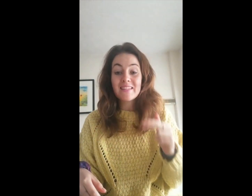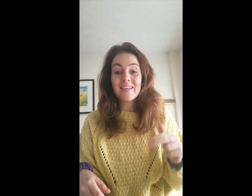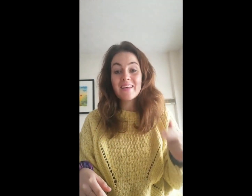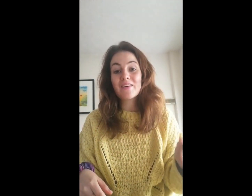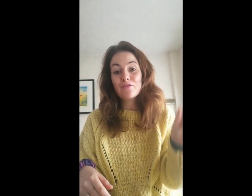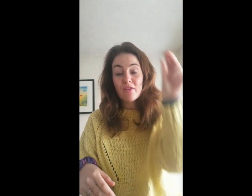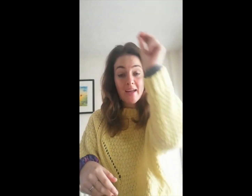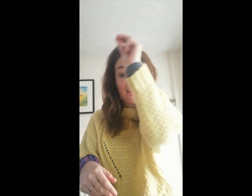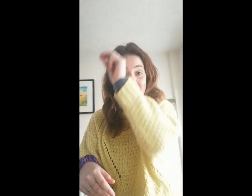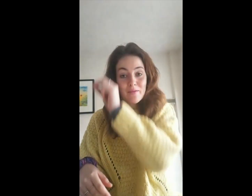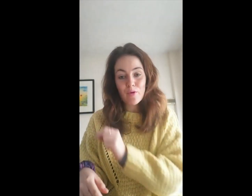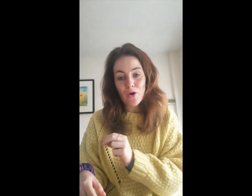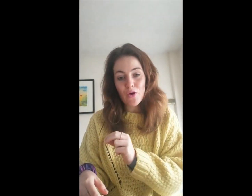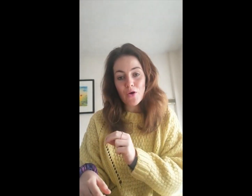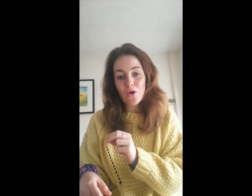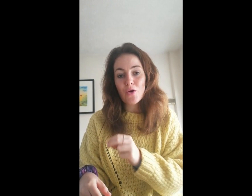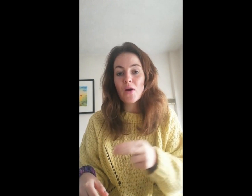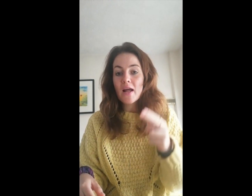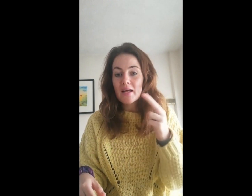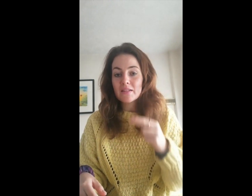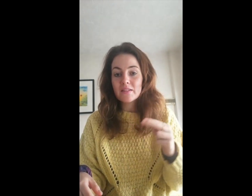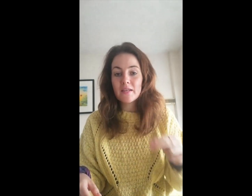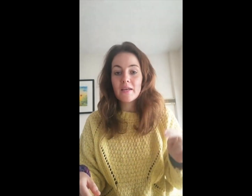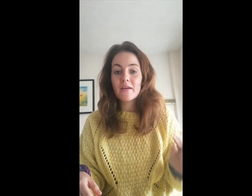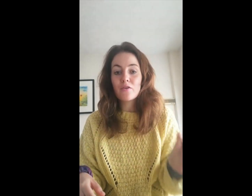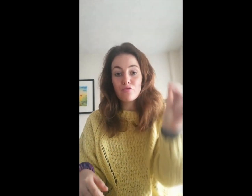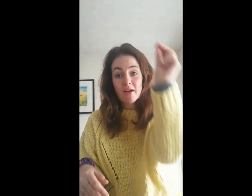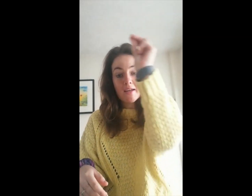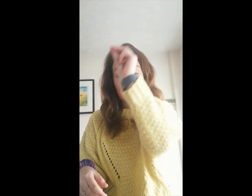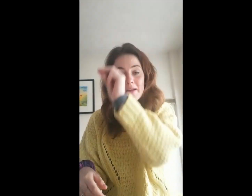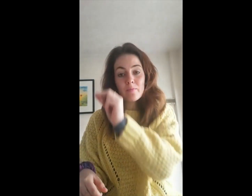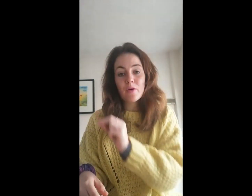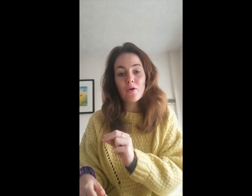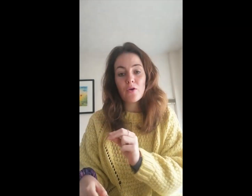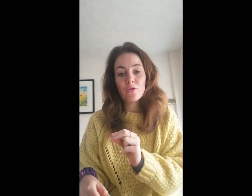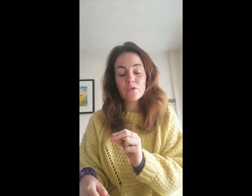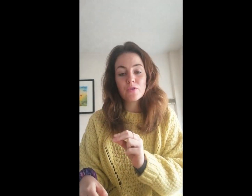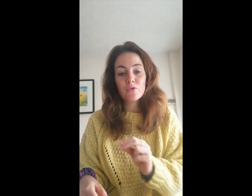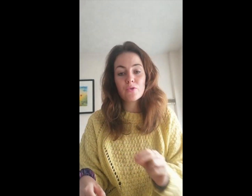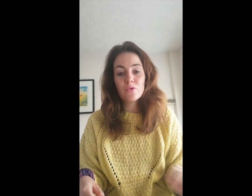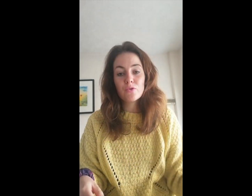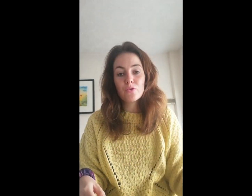sing a rainbow, sing a rainbow too.